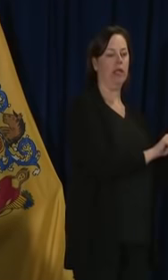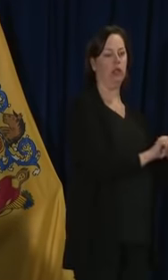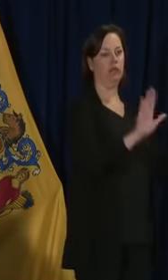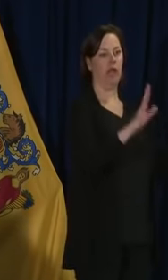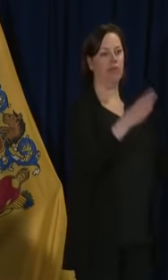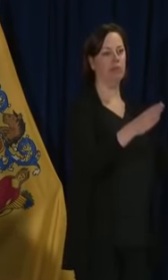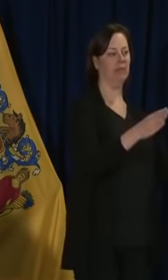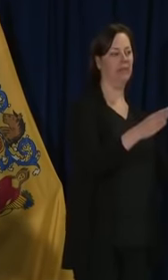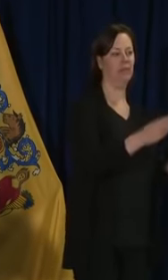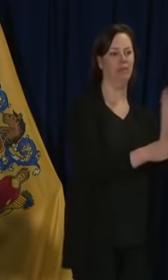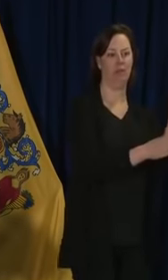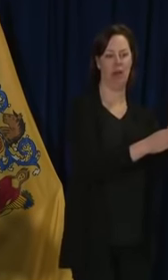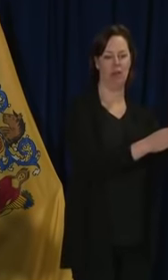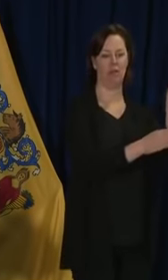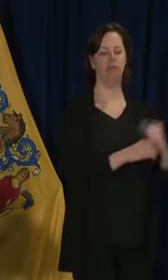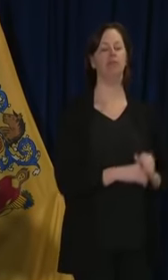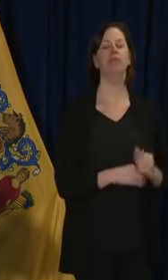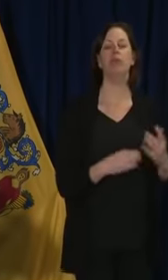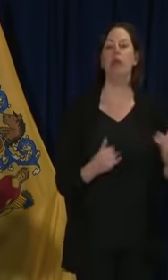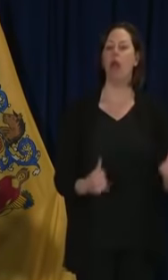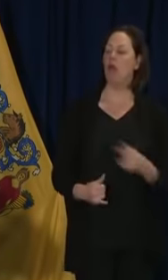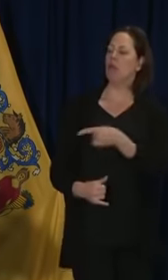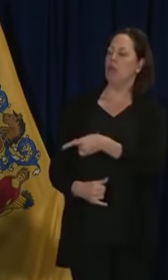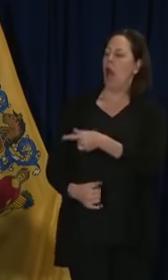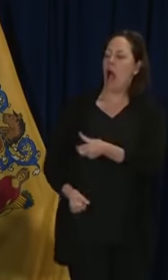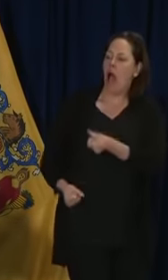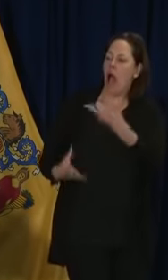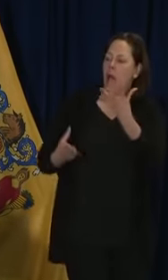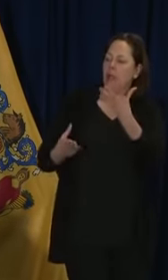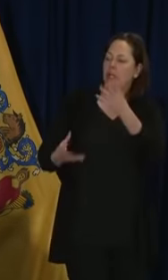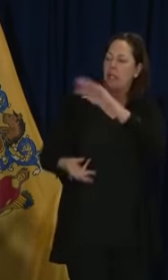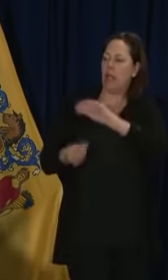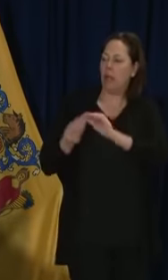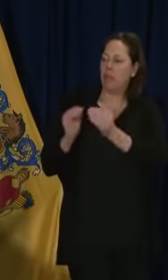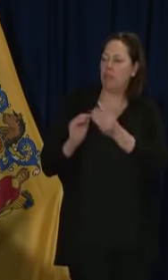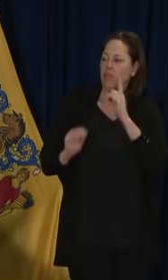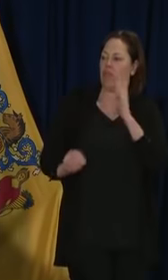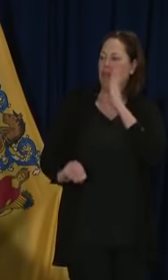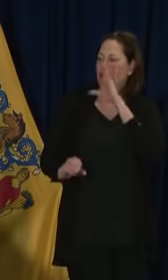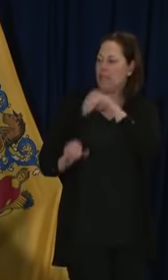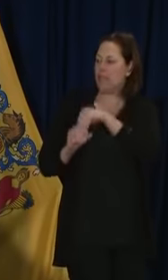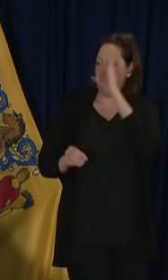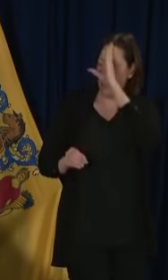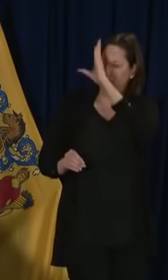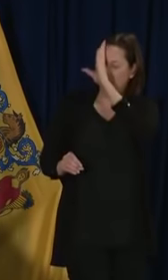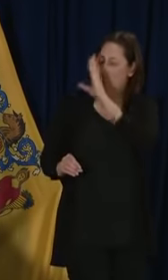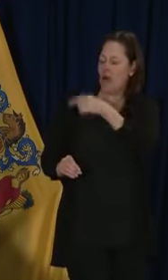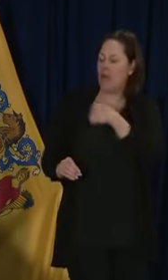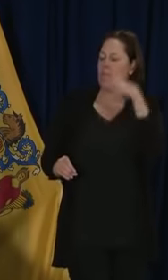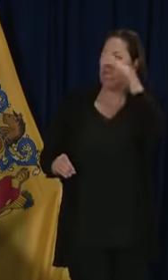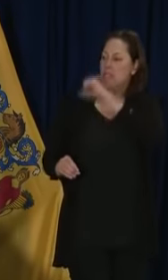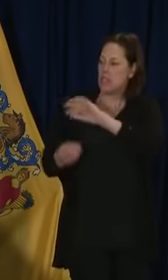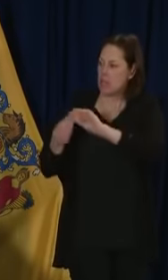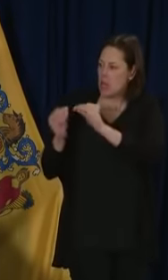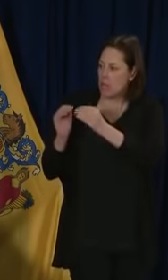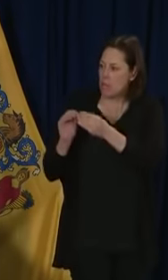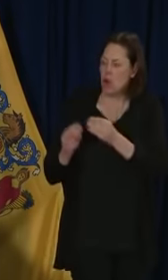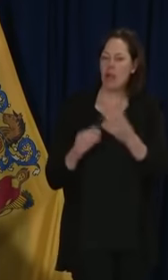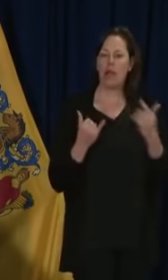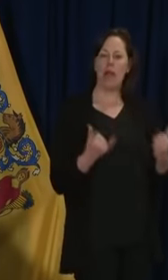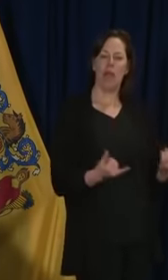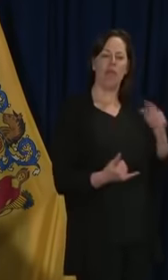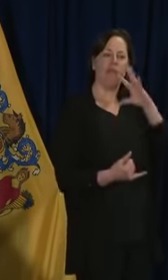around. That's one question. And the other is the 5-year-old, or I don't know, how it was the 5-year-old, is that the first child